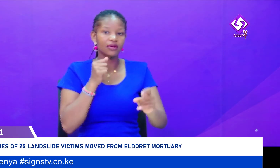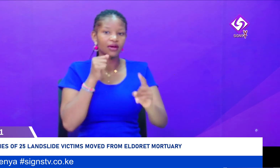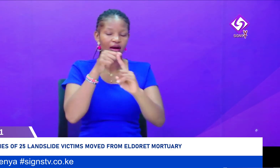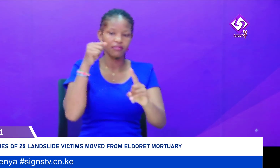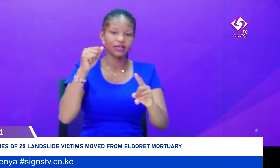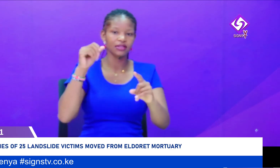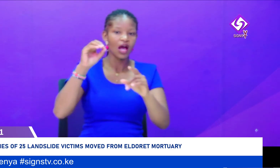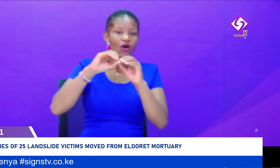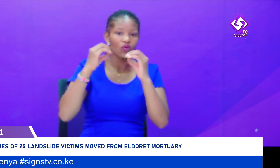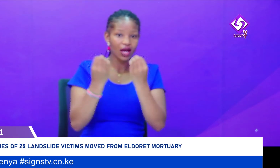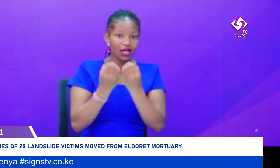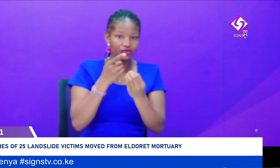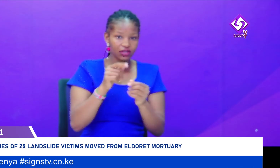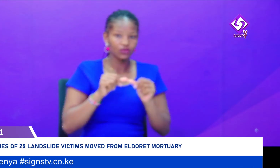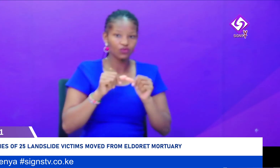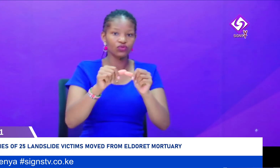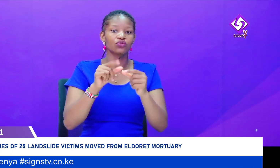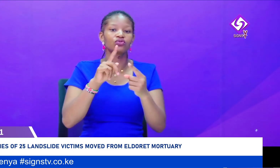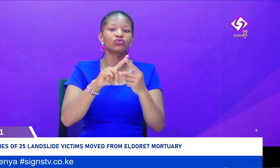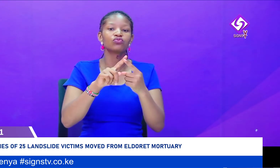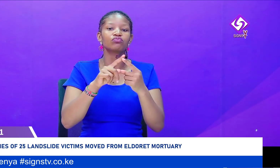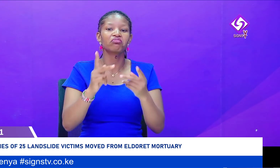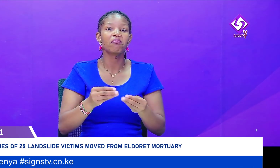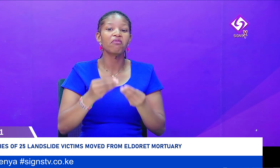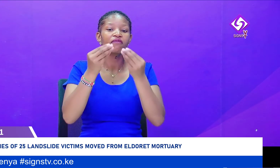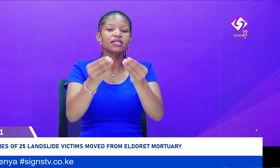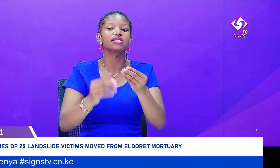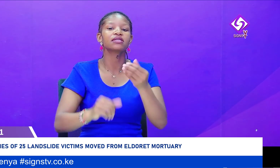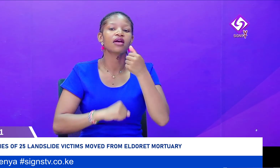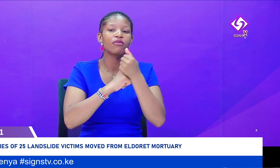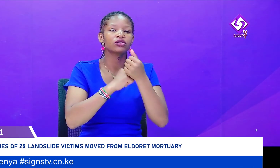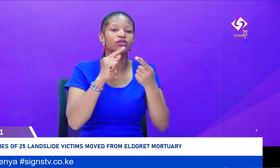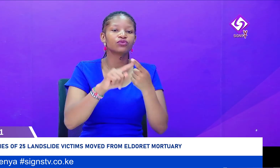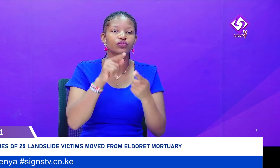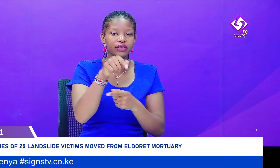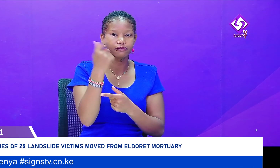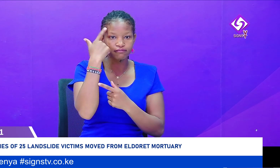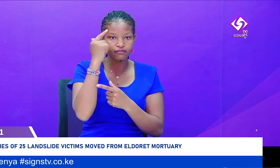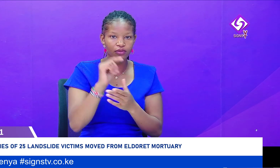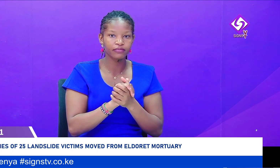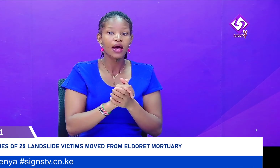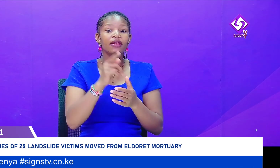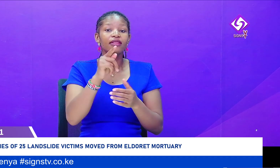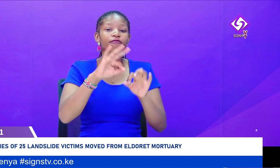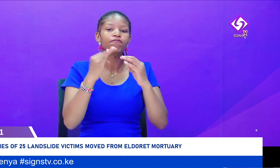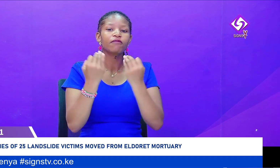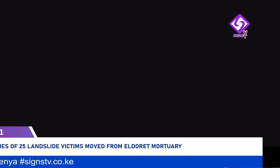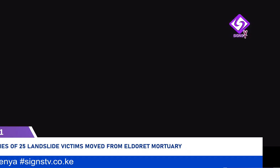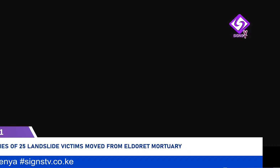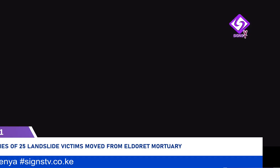sharp focus for the affected communities. Local authorities and aid